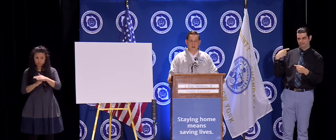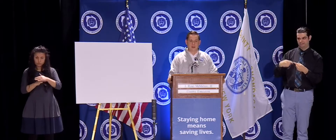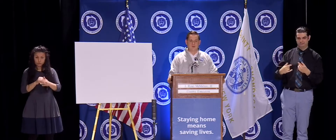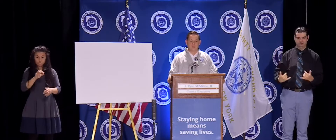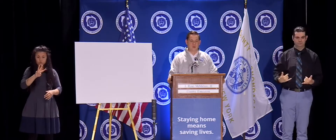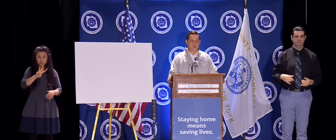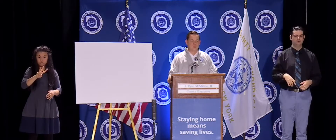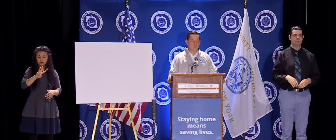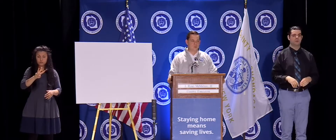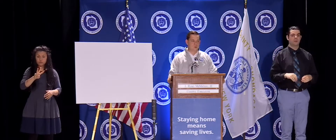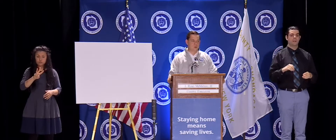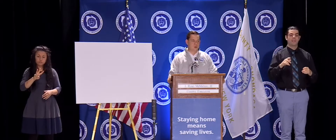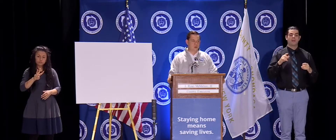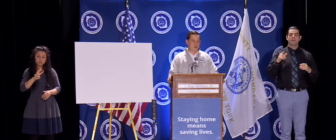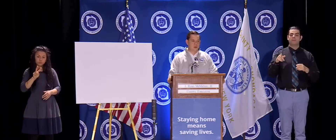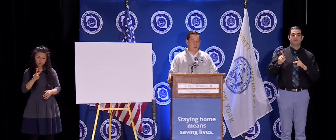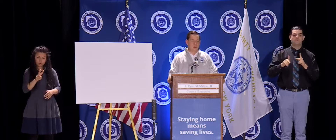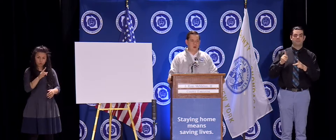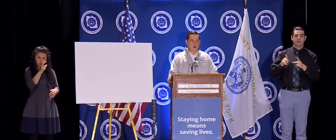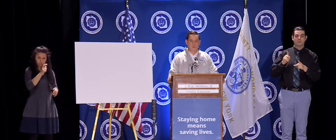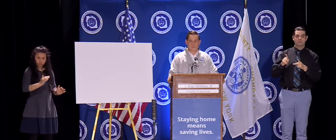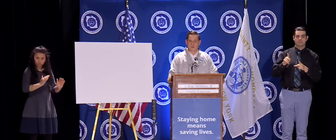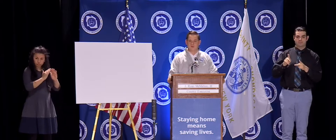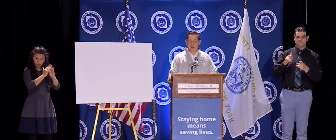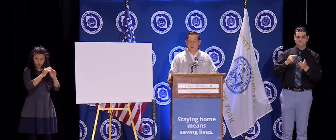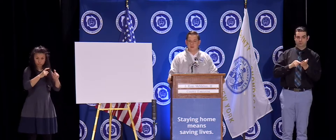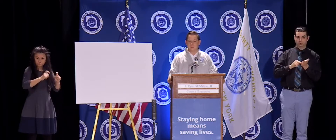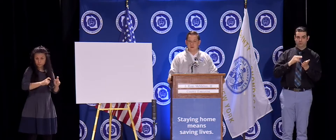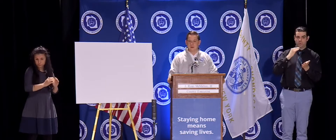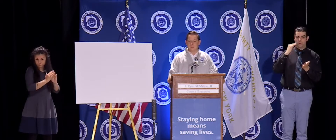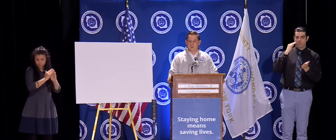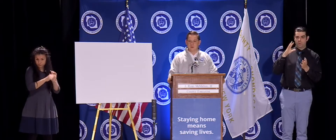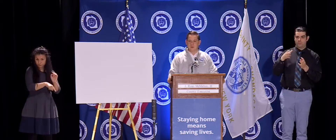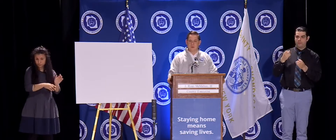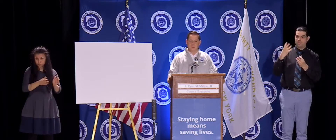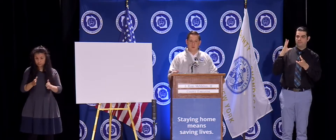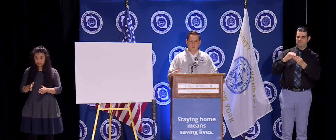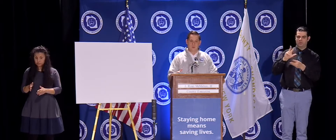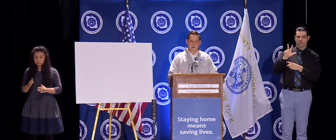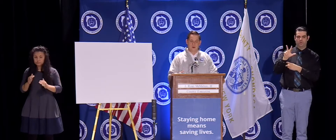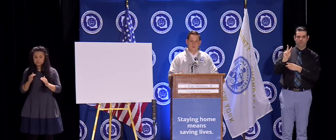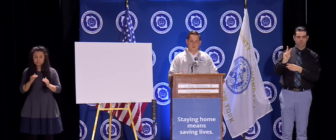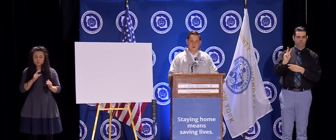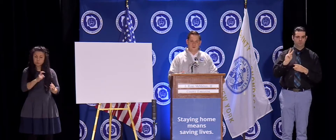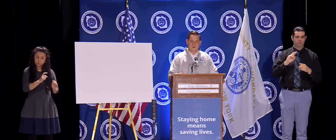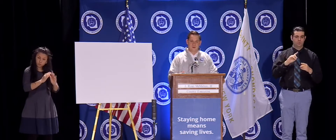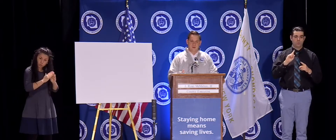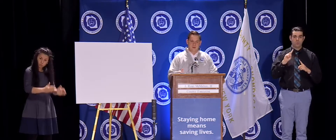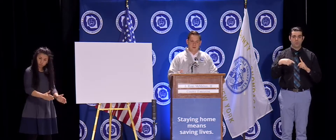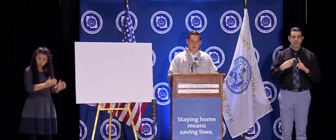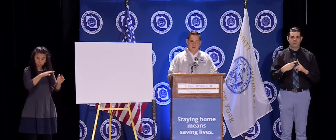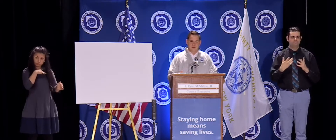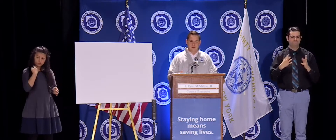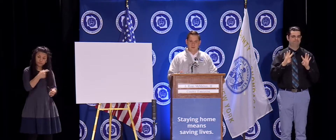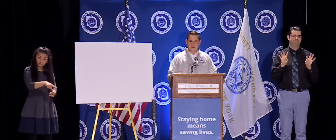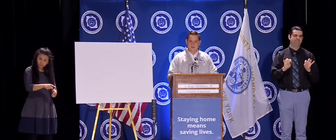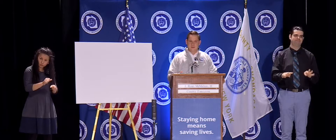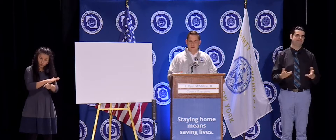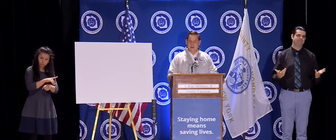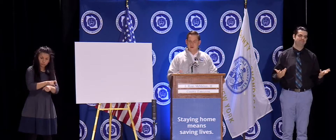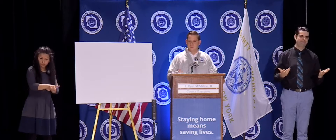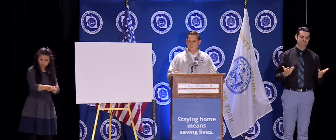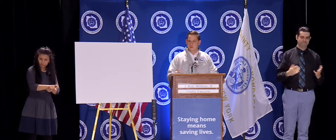that people that live in nursing homes, they call it home, they've died. We don't know enough if